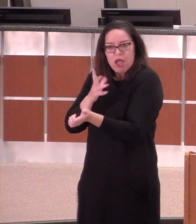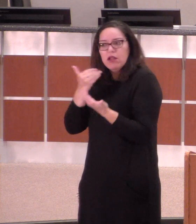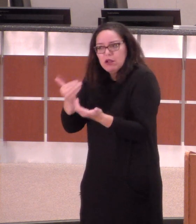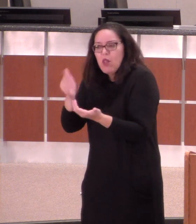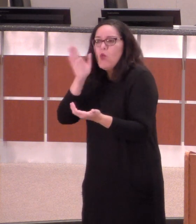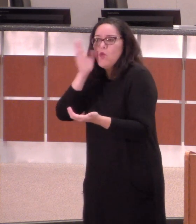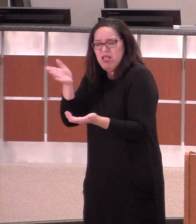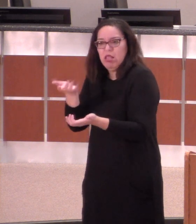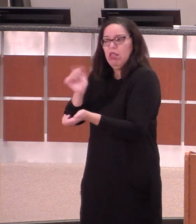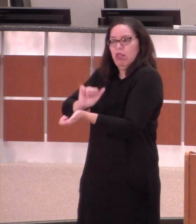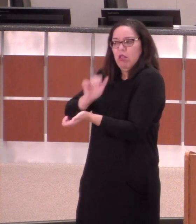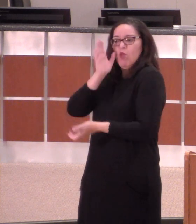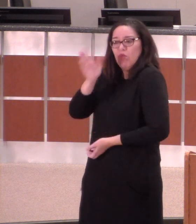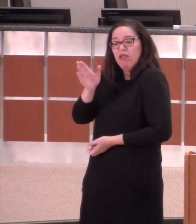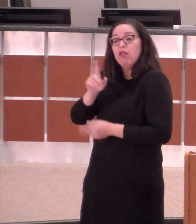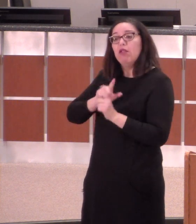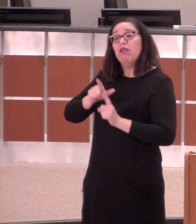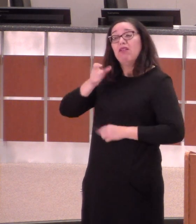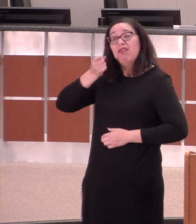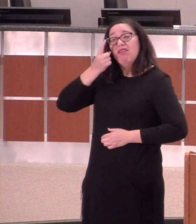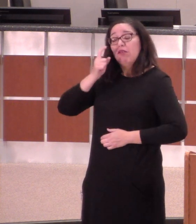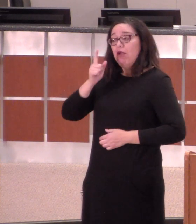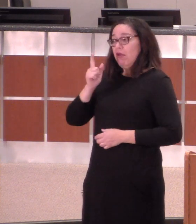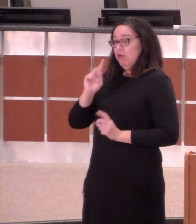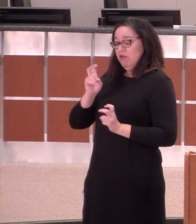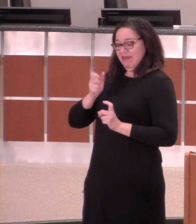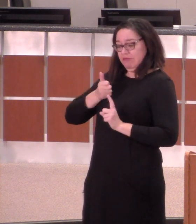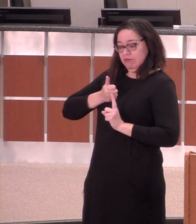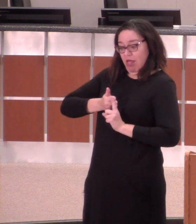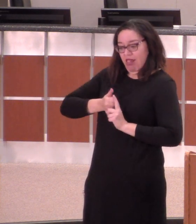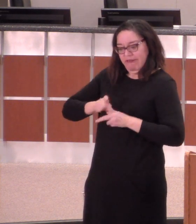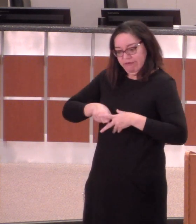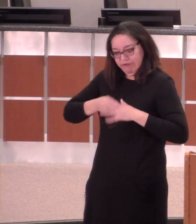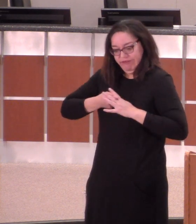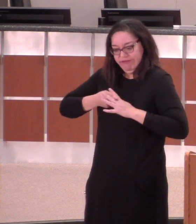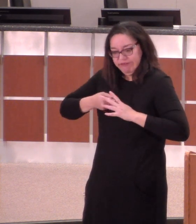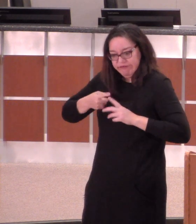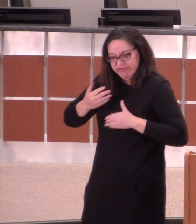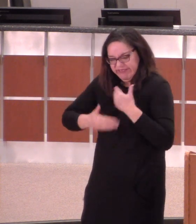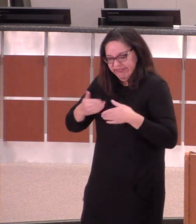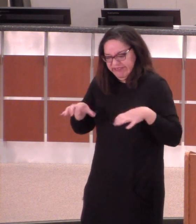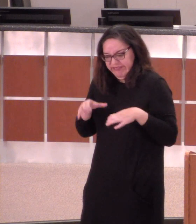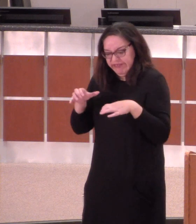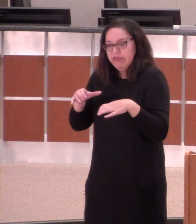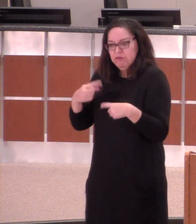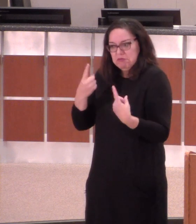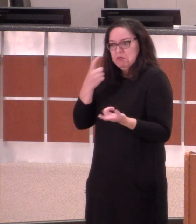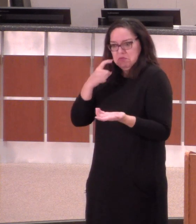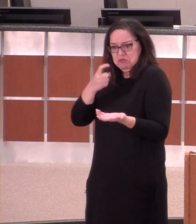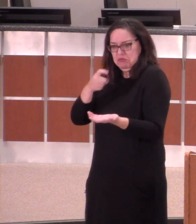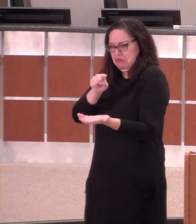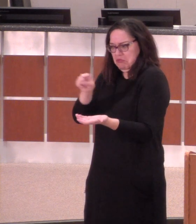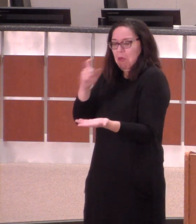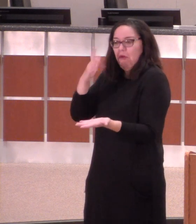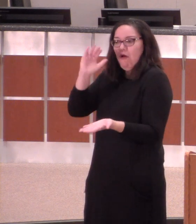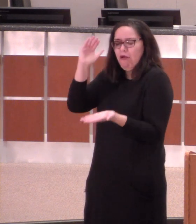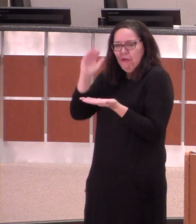self-initiated activity is down for law enforcement officers, so that attributes to a little bit of